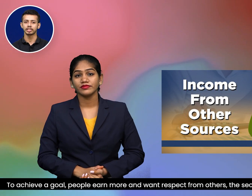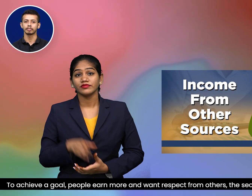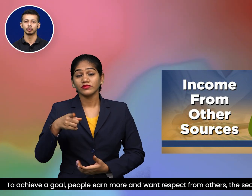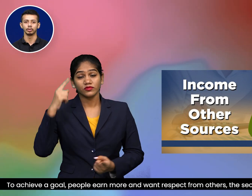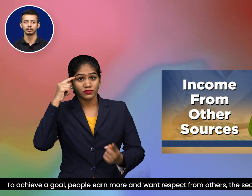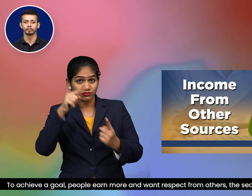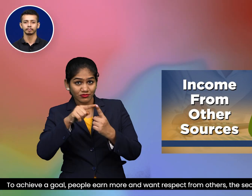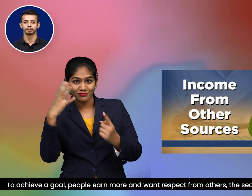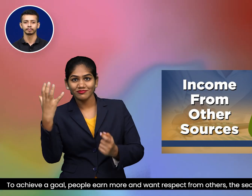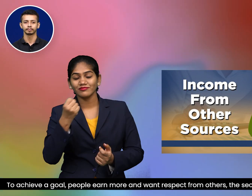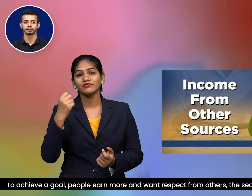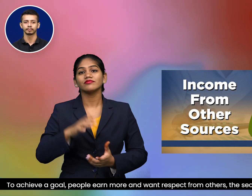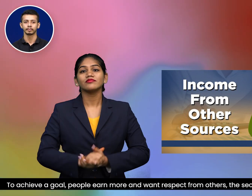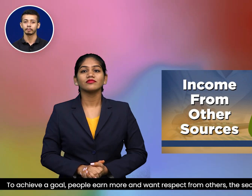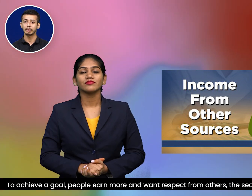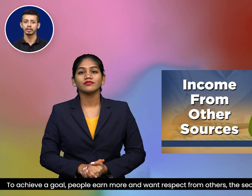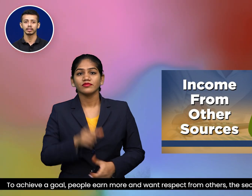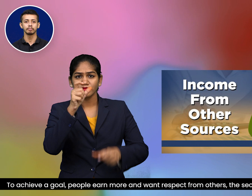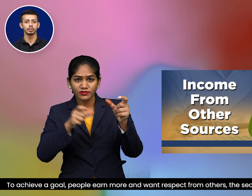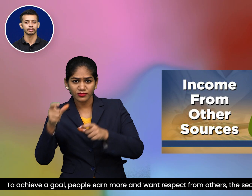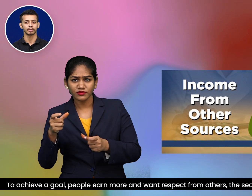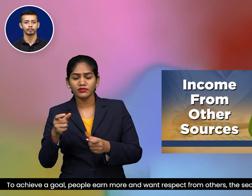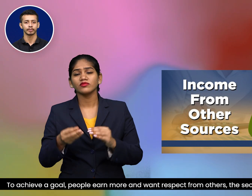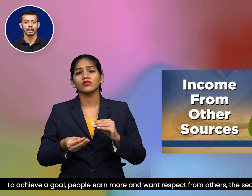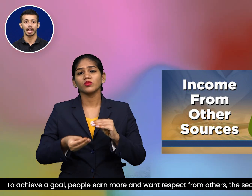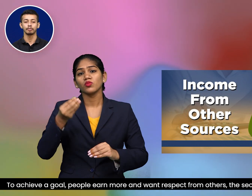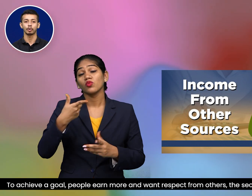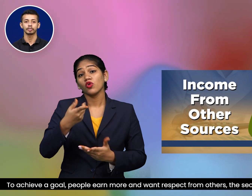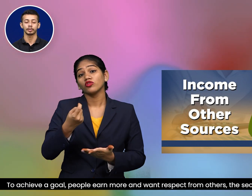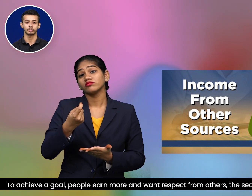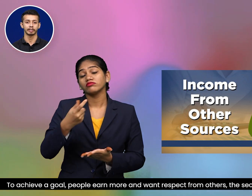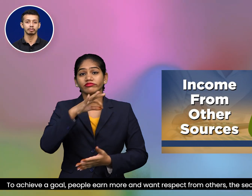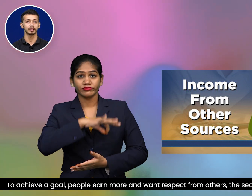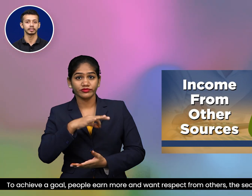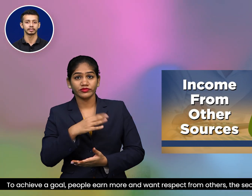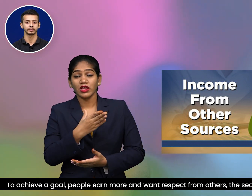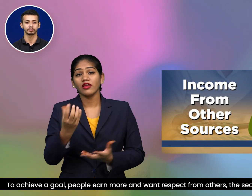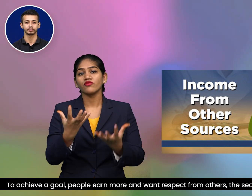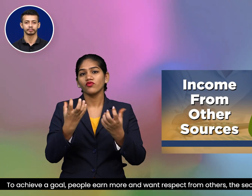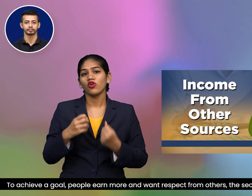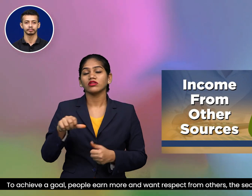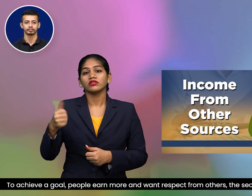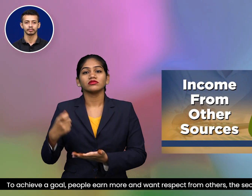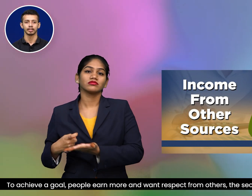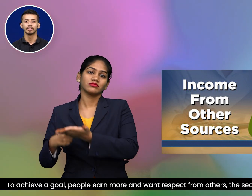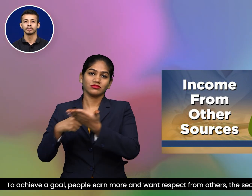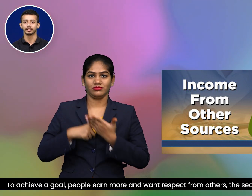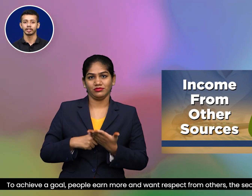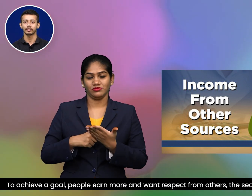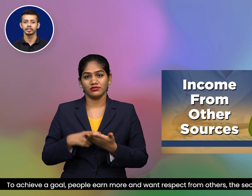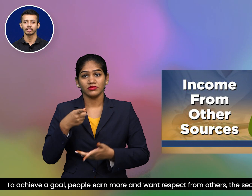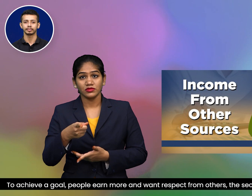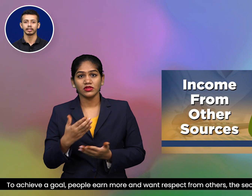To achieve a goal, people earn more and want respect from others,